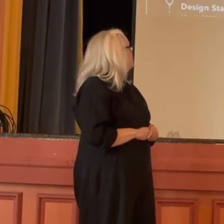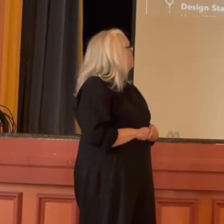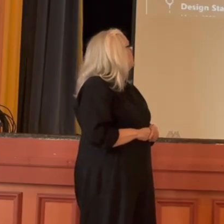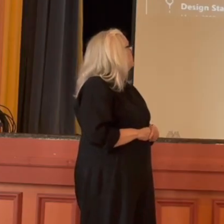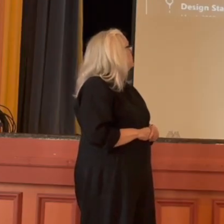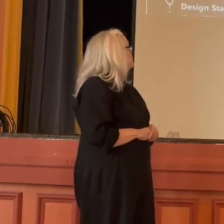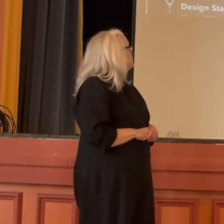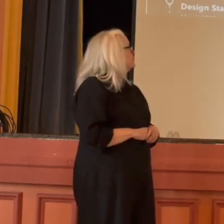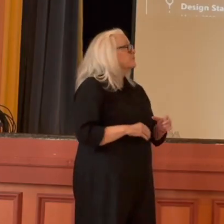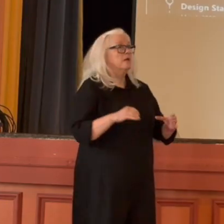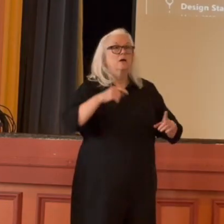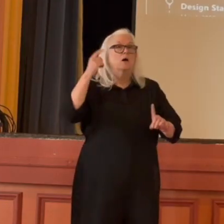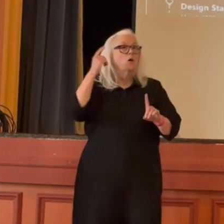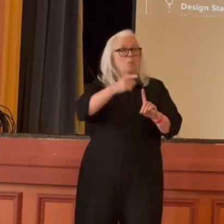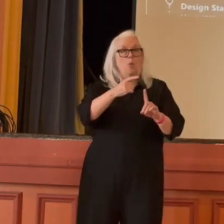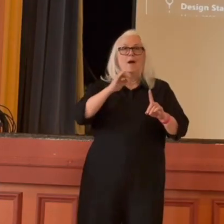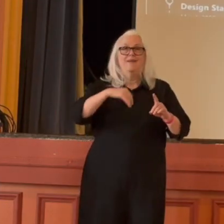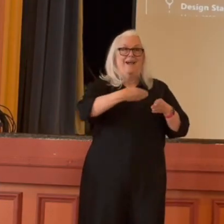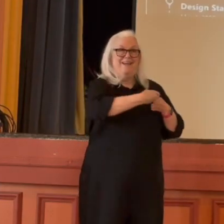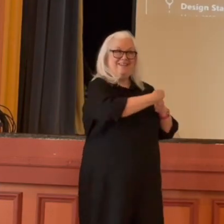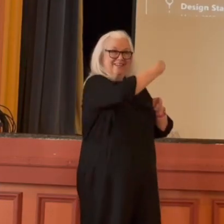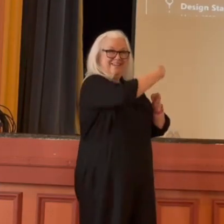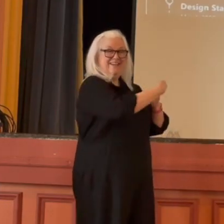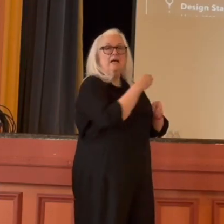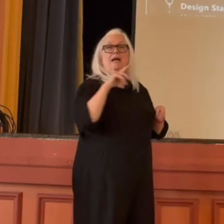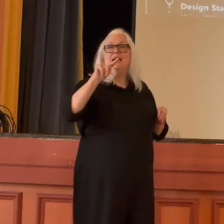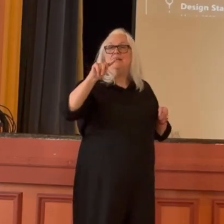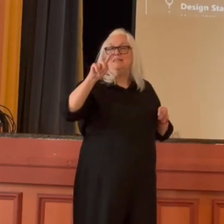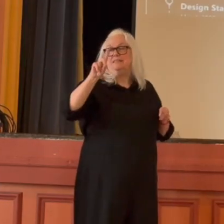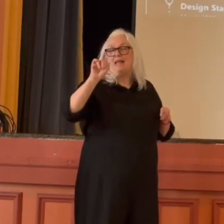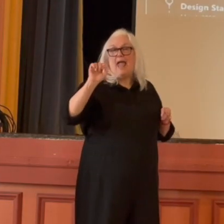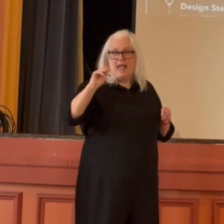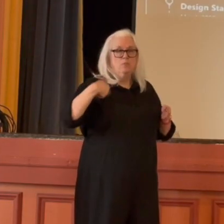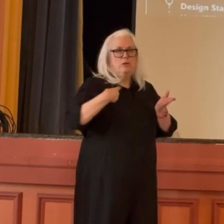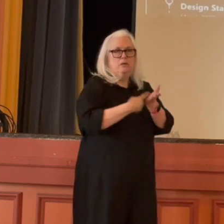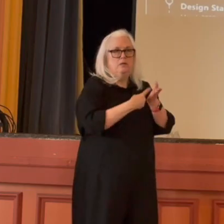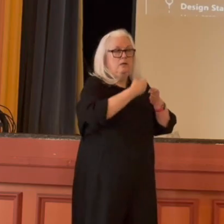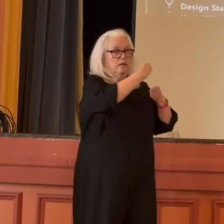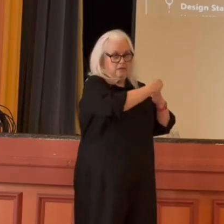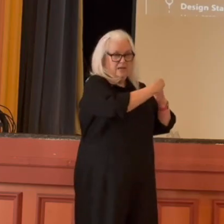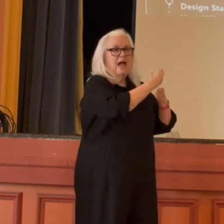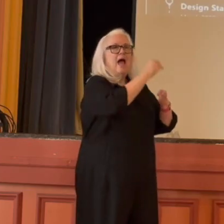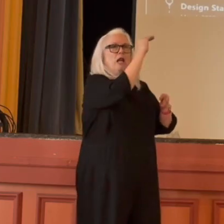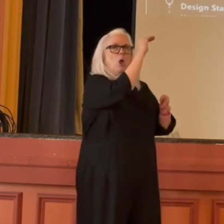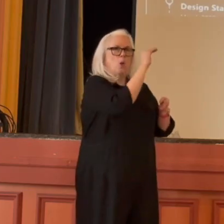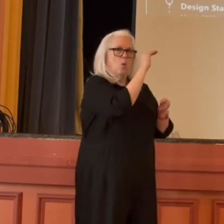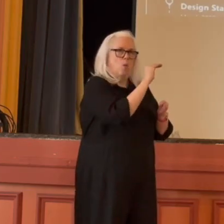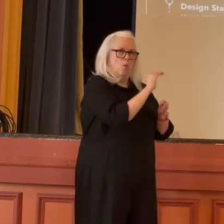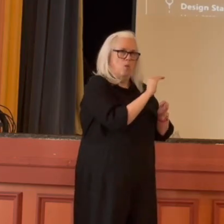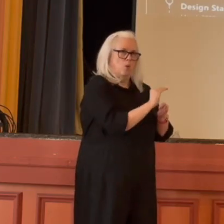lowering that dam height. So we're taking existing concrete and we're jackhammering it out within the